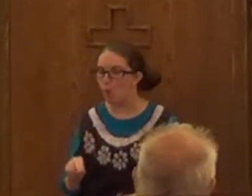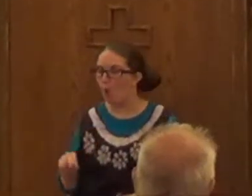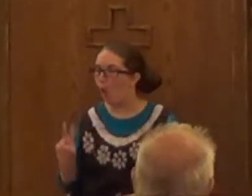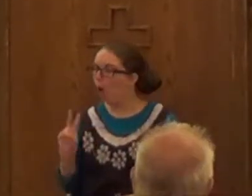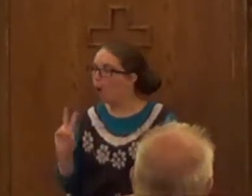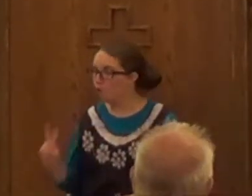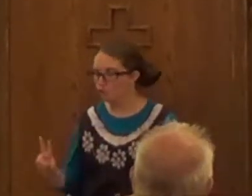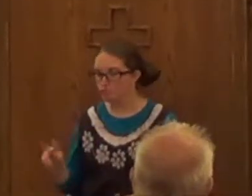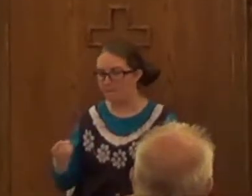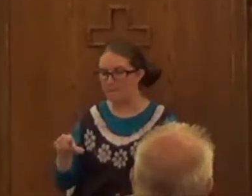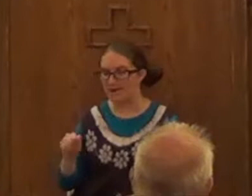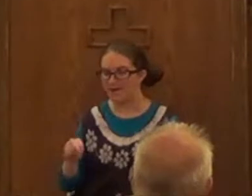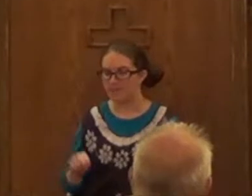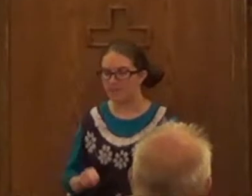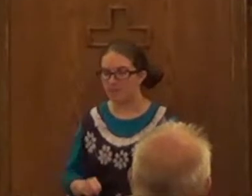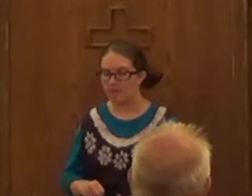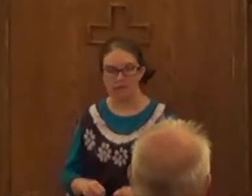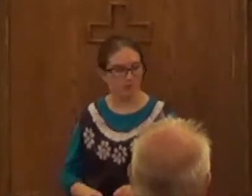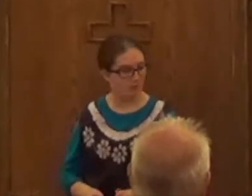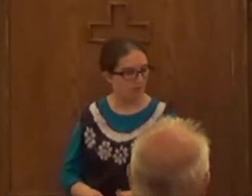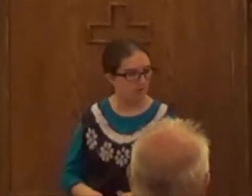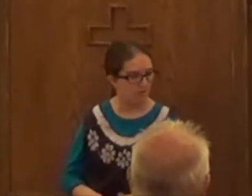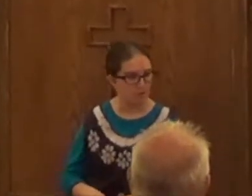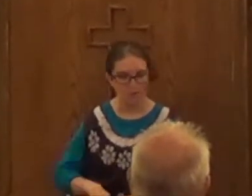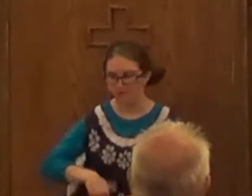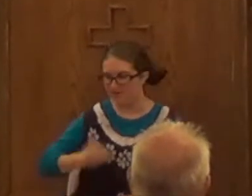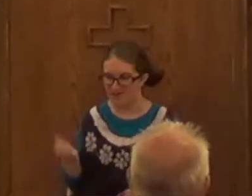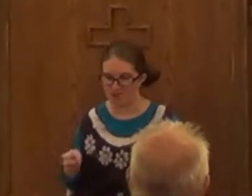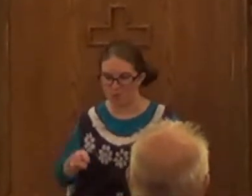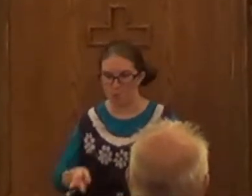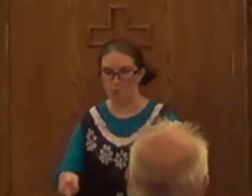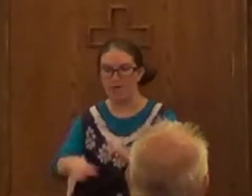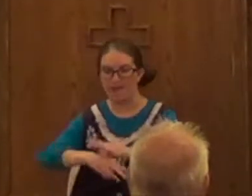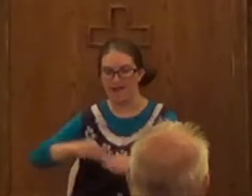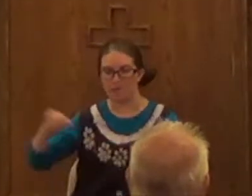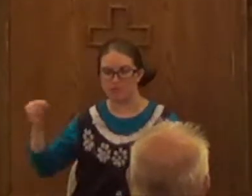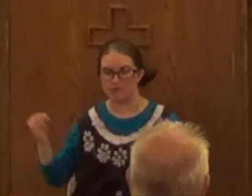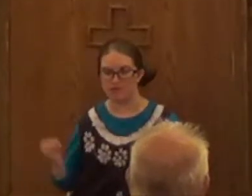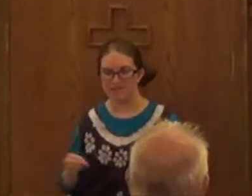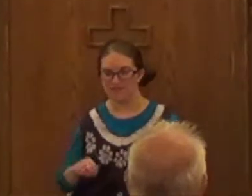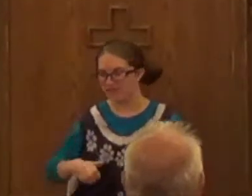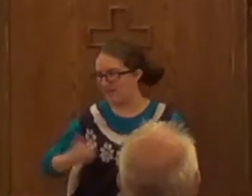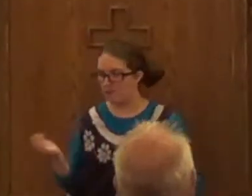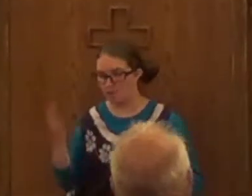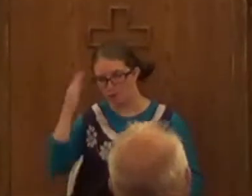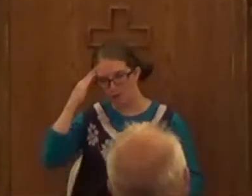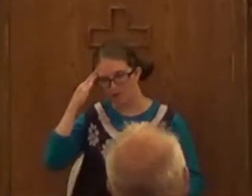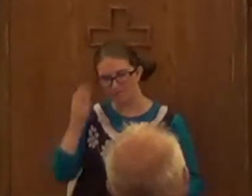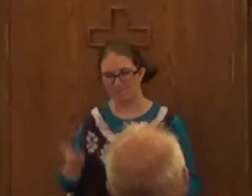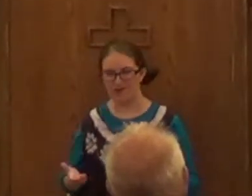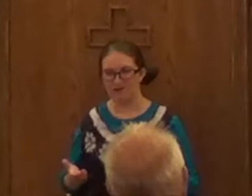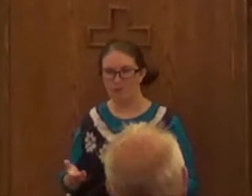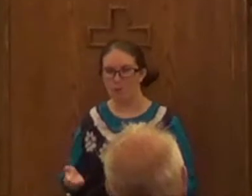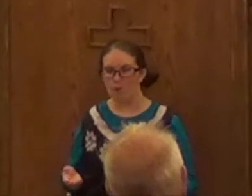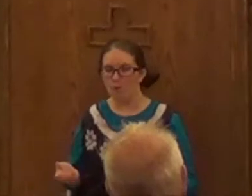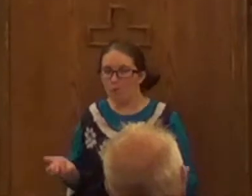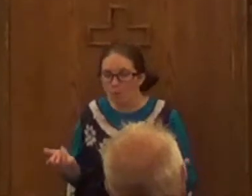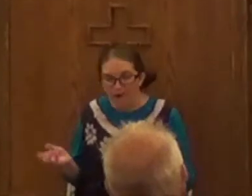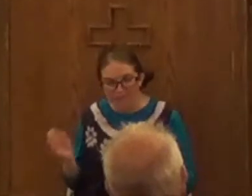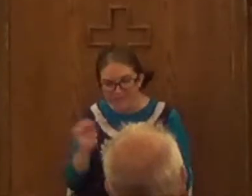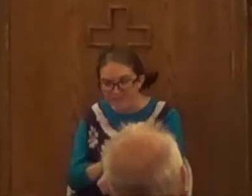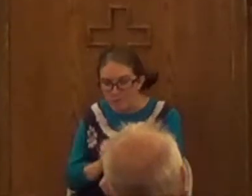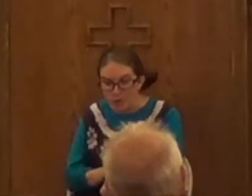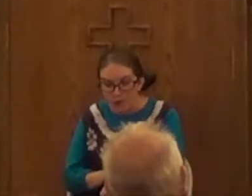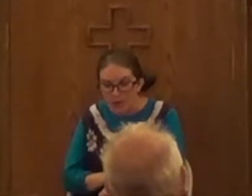look over and make sure that you don't have another way out. That you don't have another thought in your mind. Well, if this don't work out by next